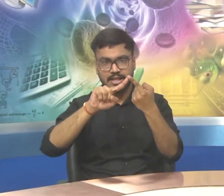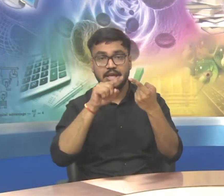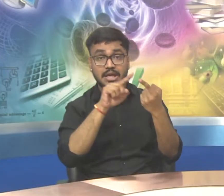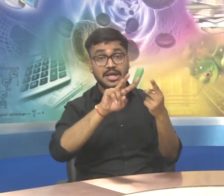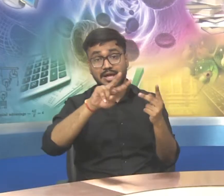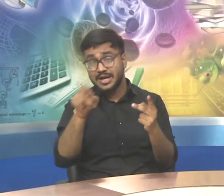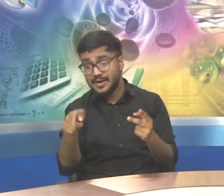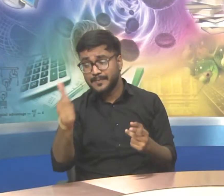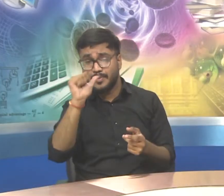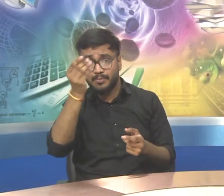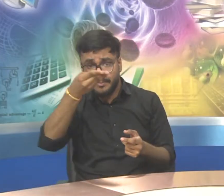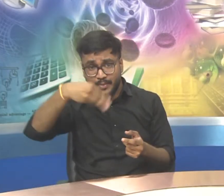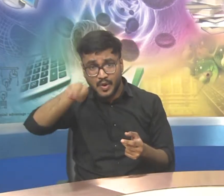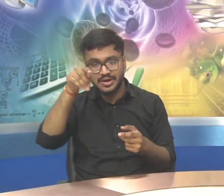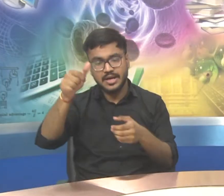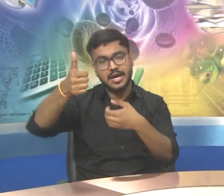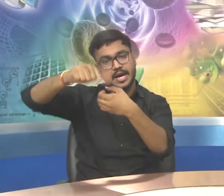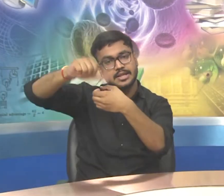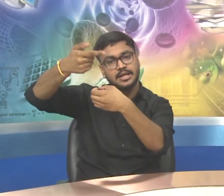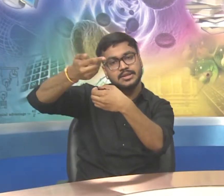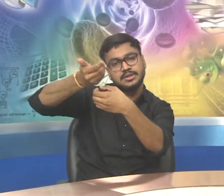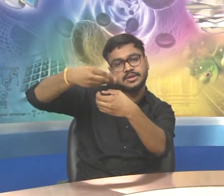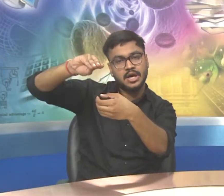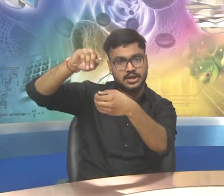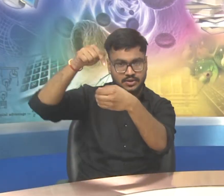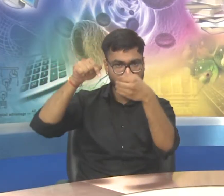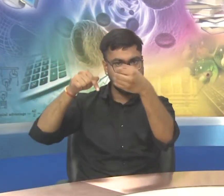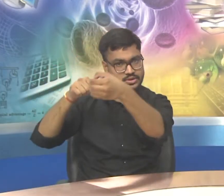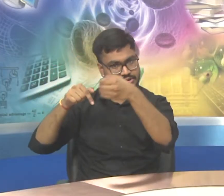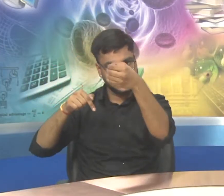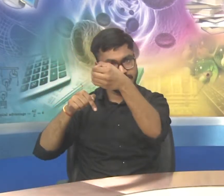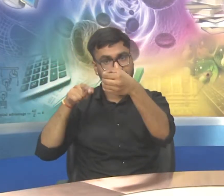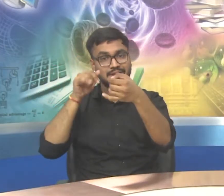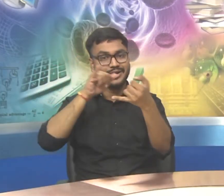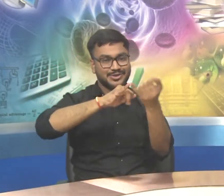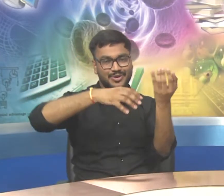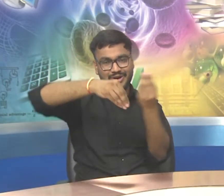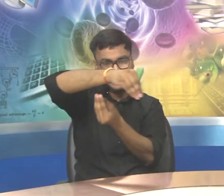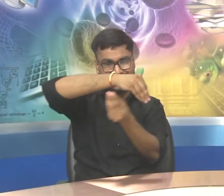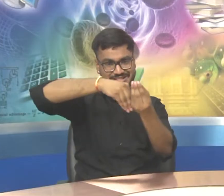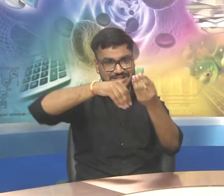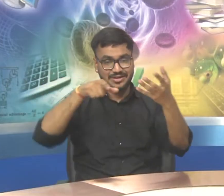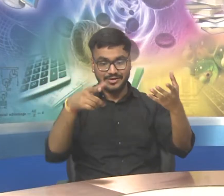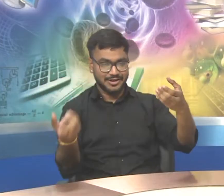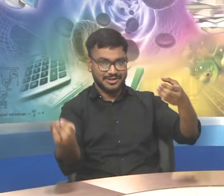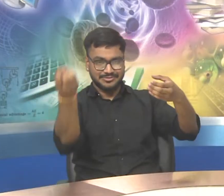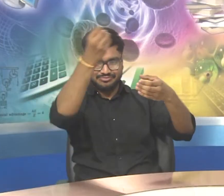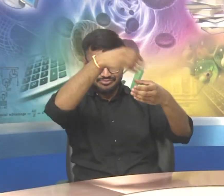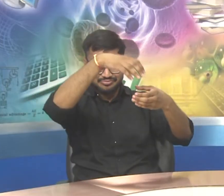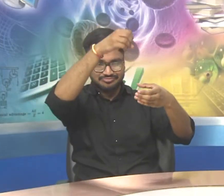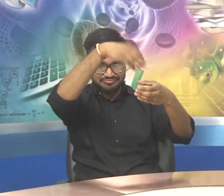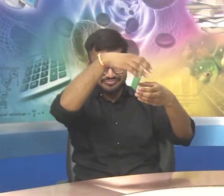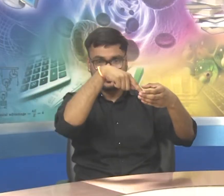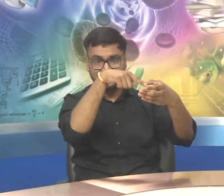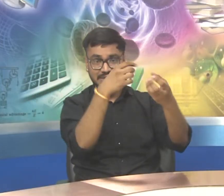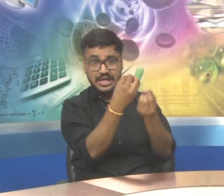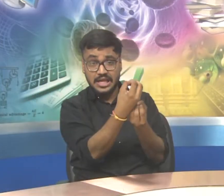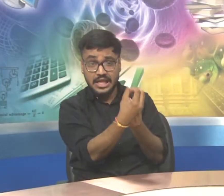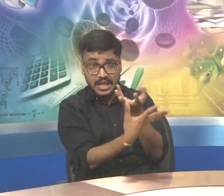Evaporation is a method used to separate a solid which is solute from a